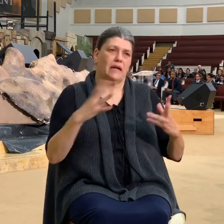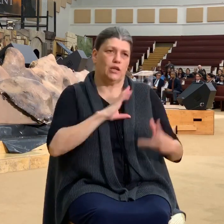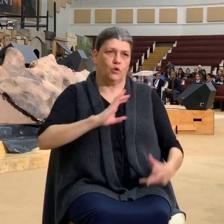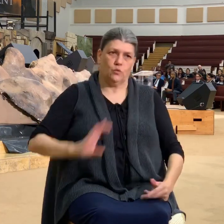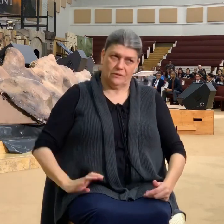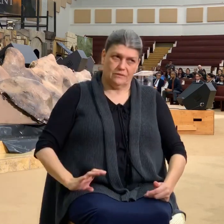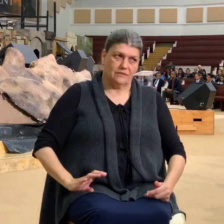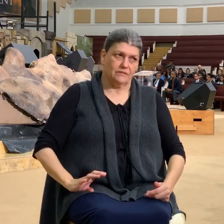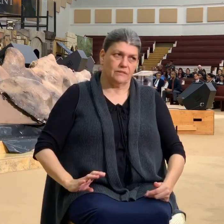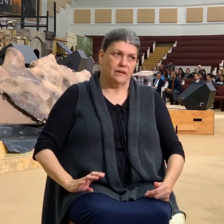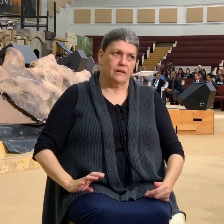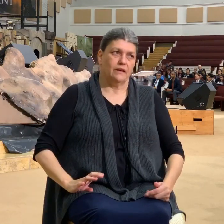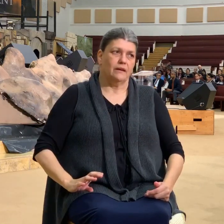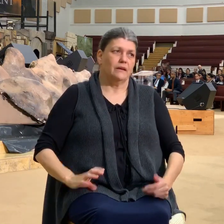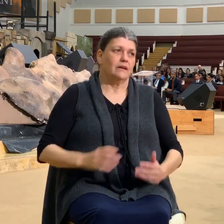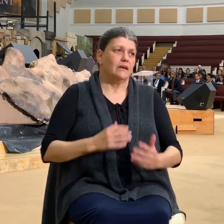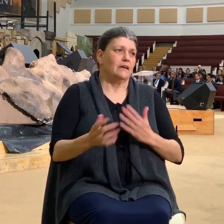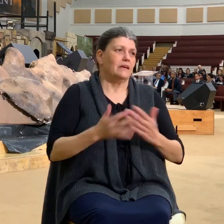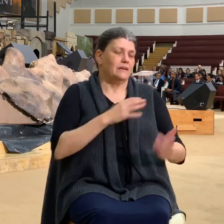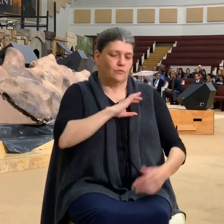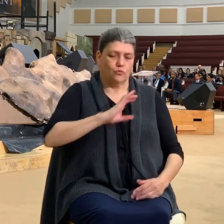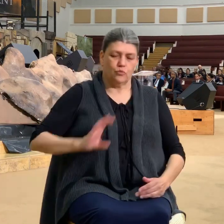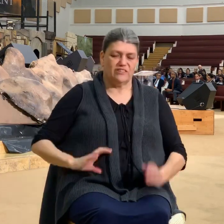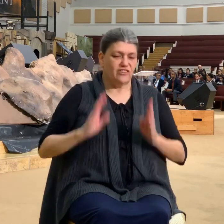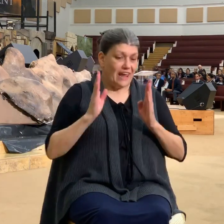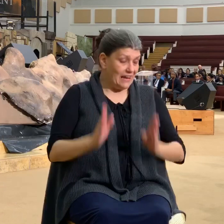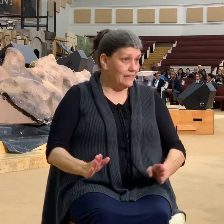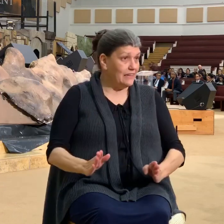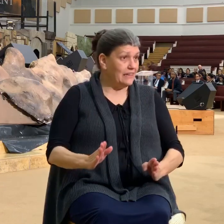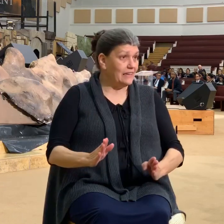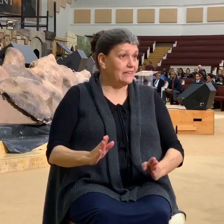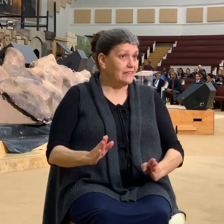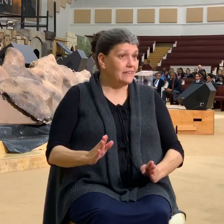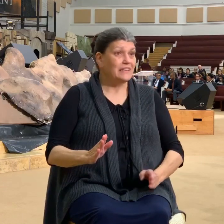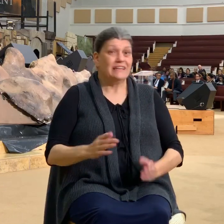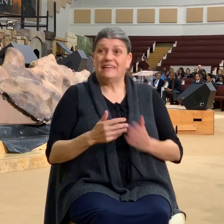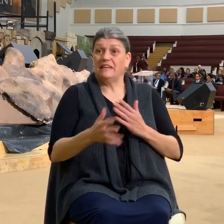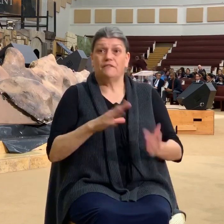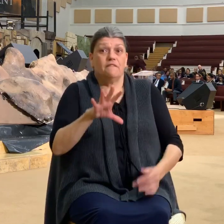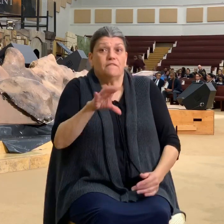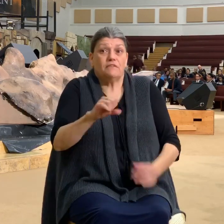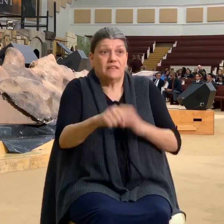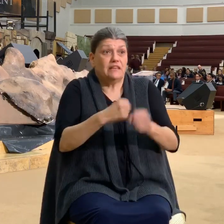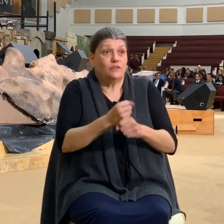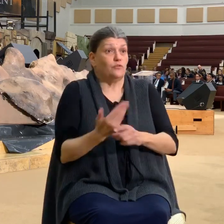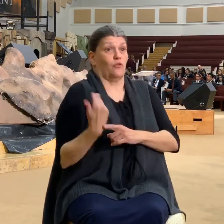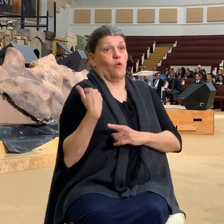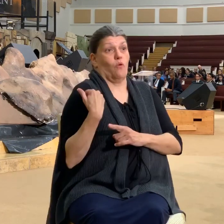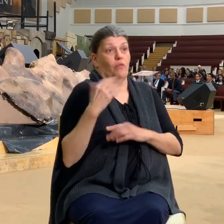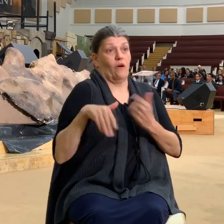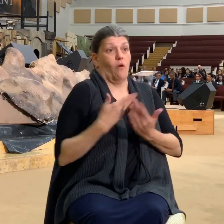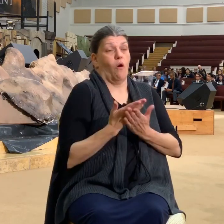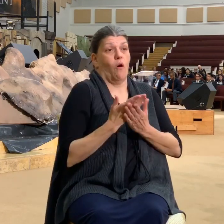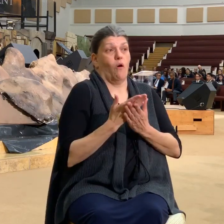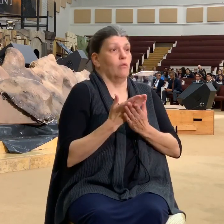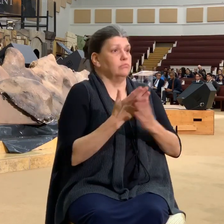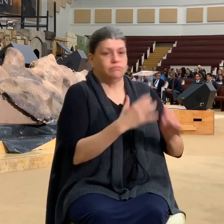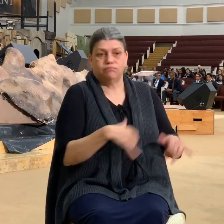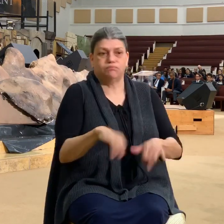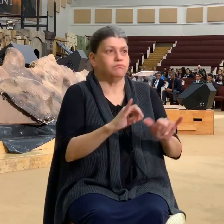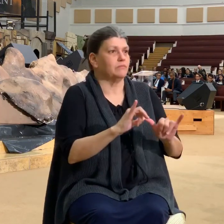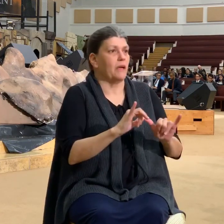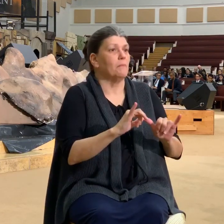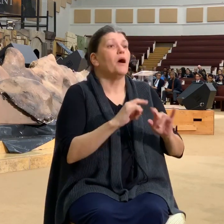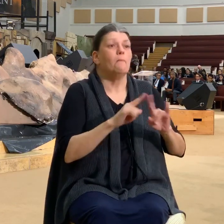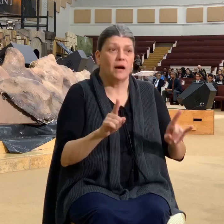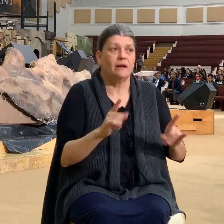Christianity even 50 years ago stood by these truths. But